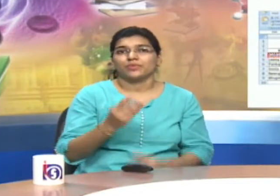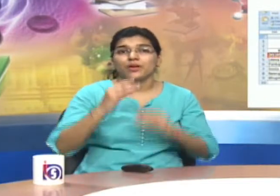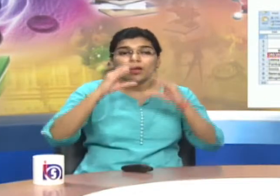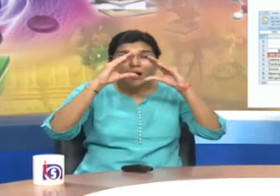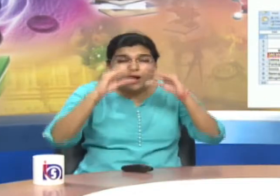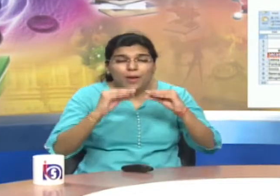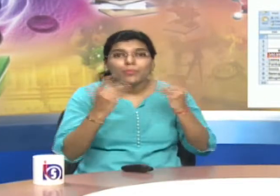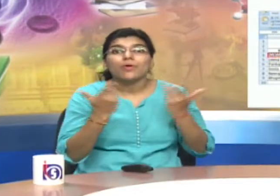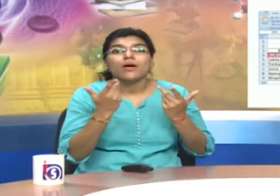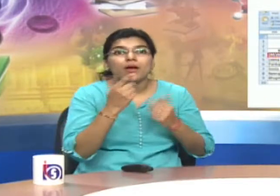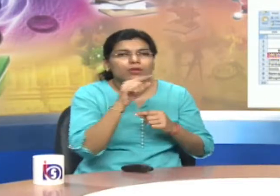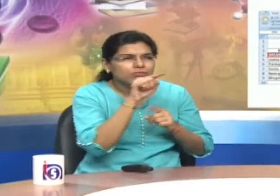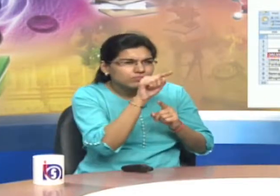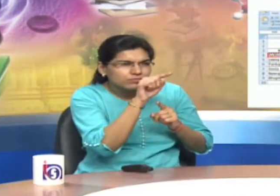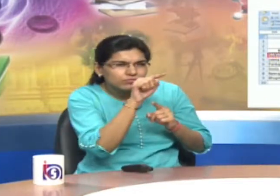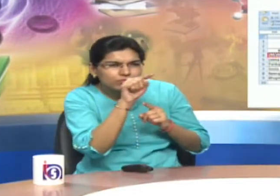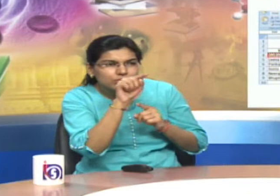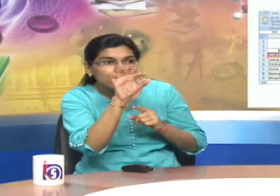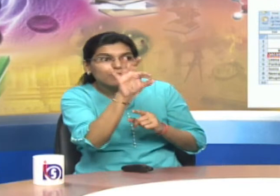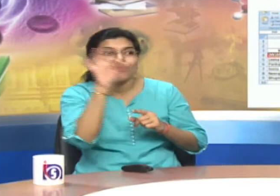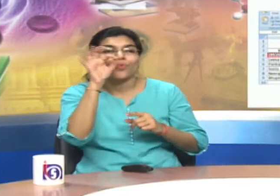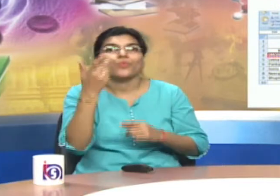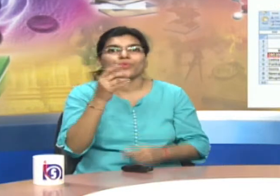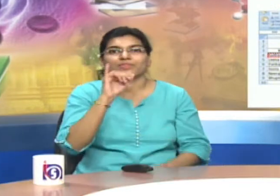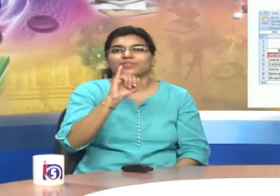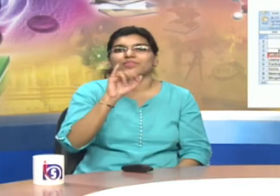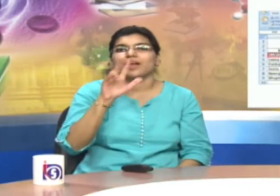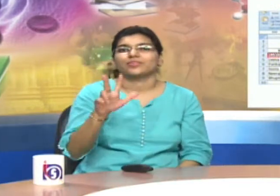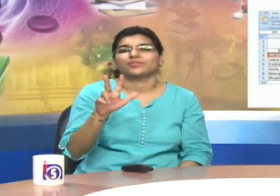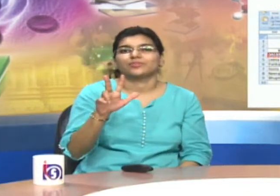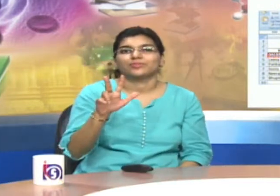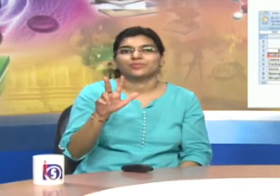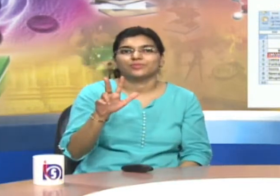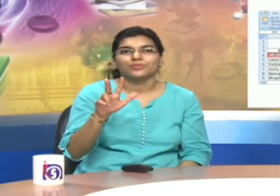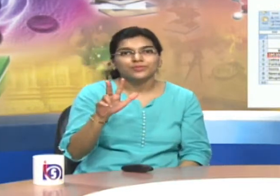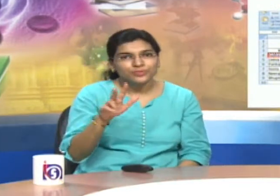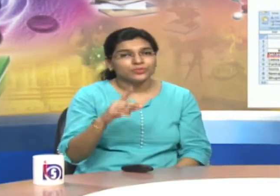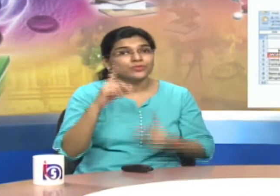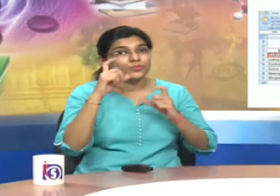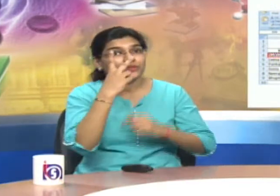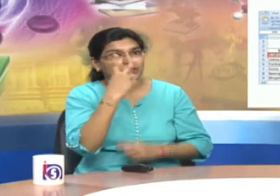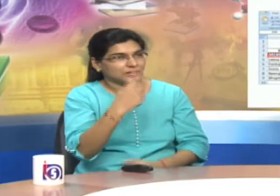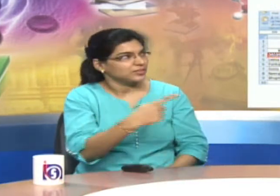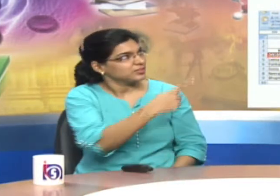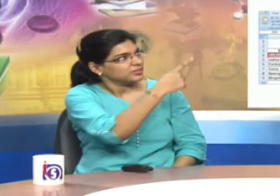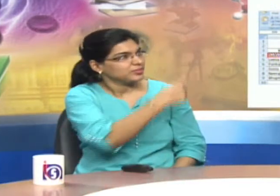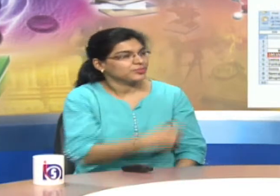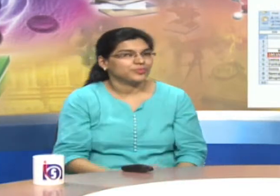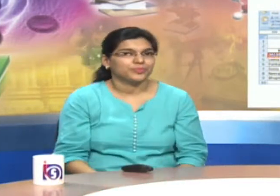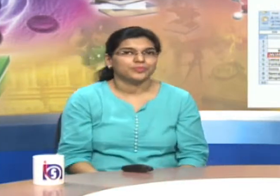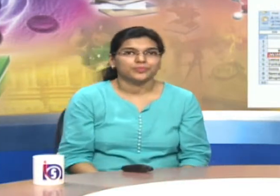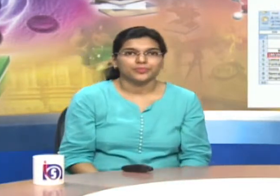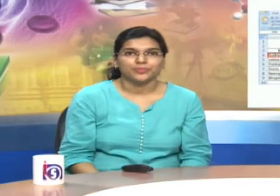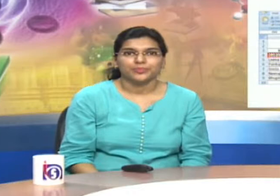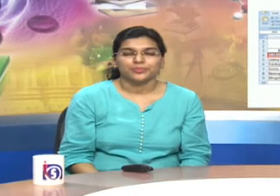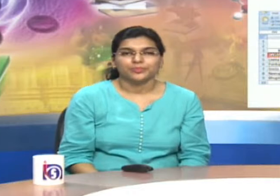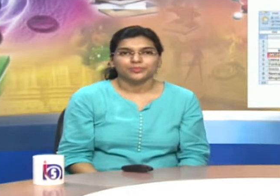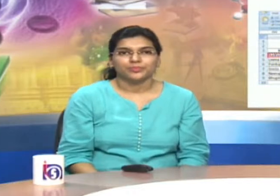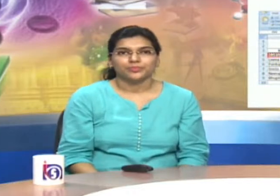It is easy, you can find the marks which are below 50. On the screen you